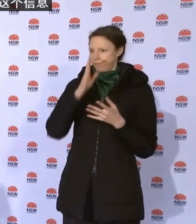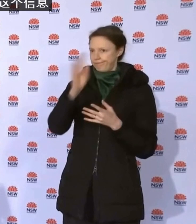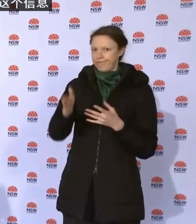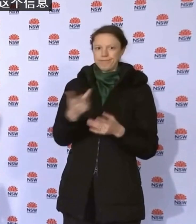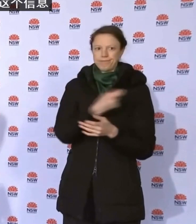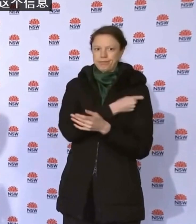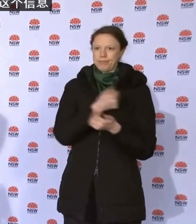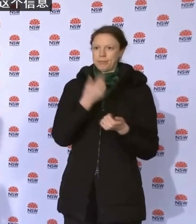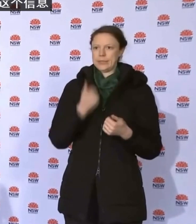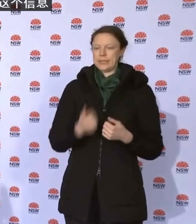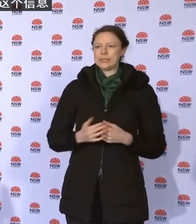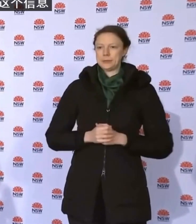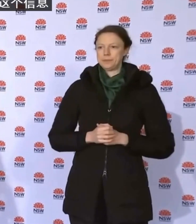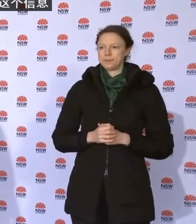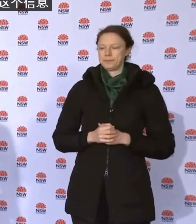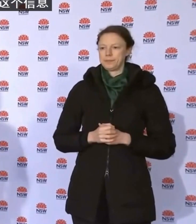Thanks, Kerry.